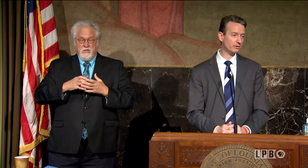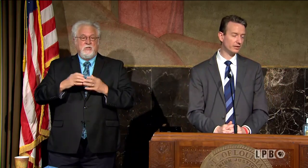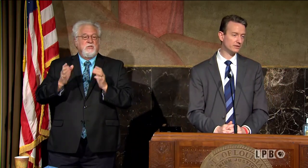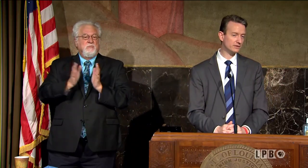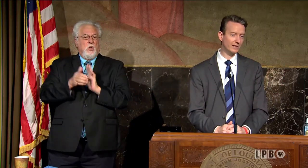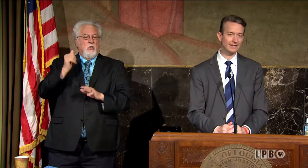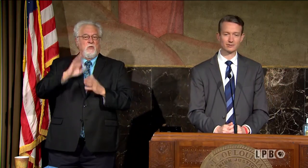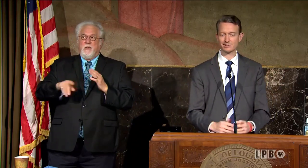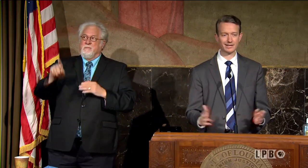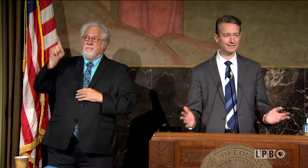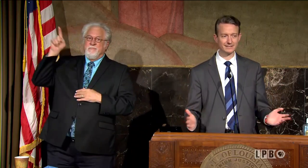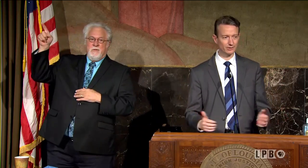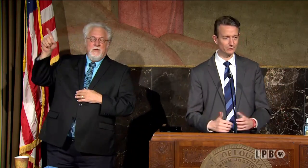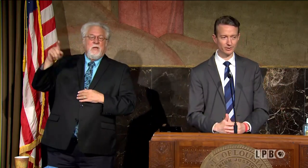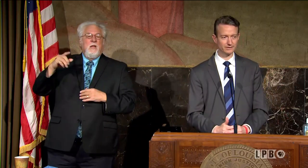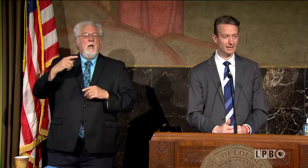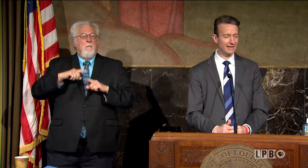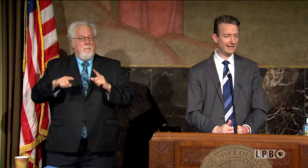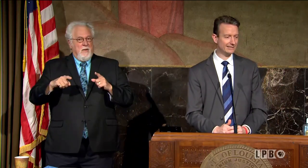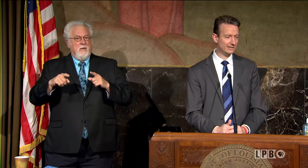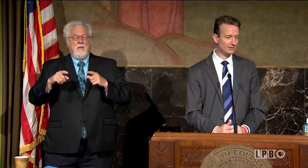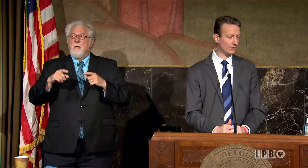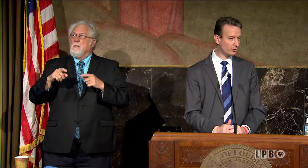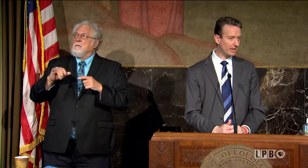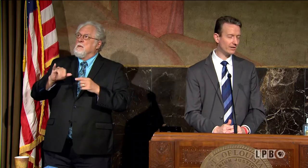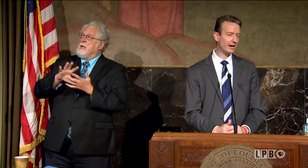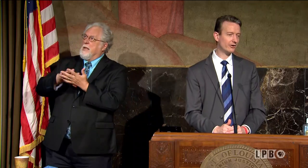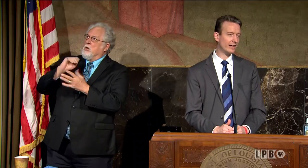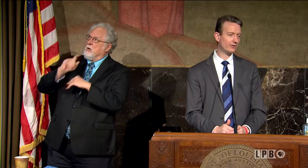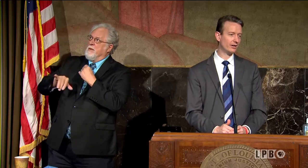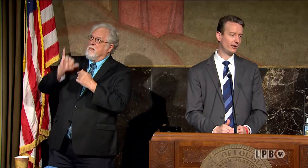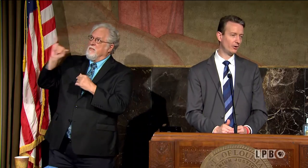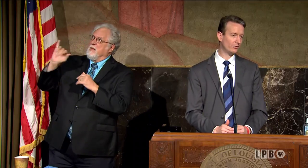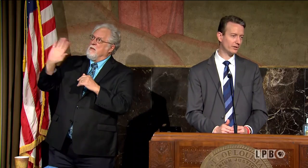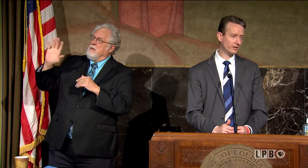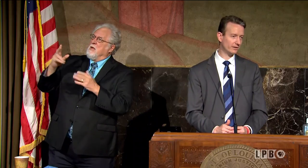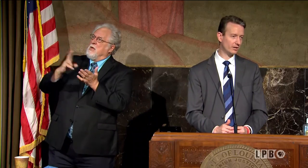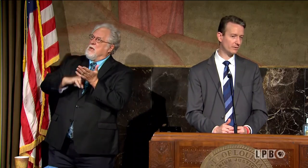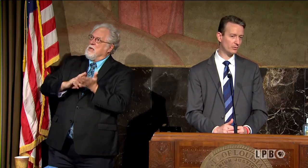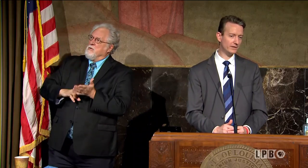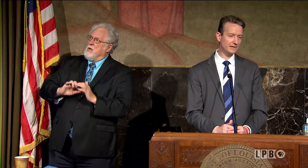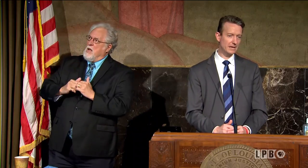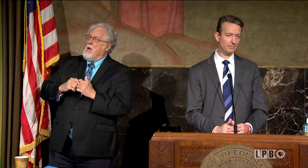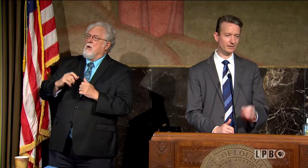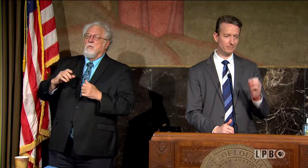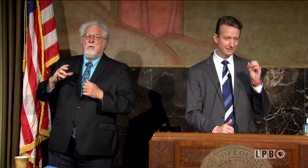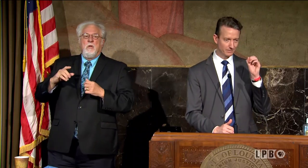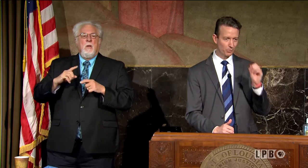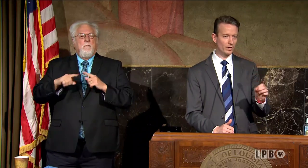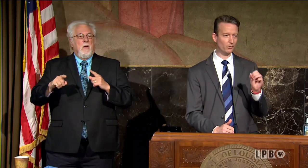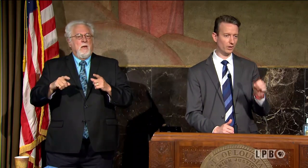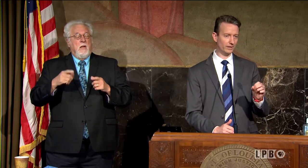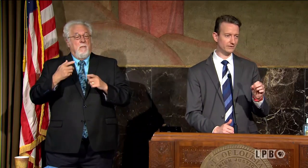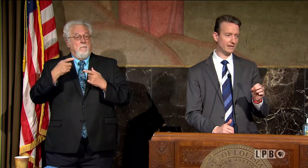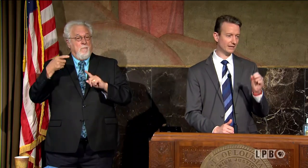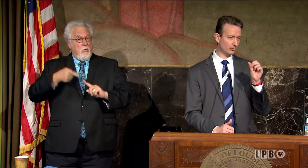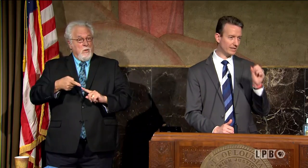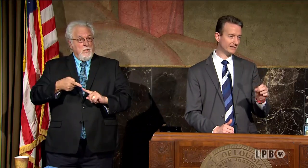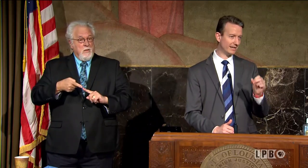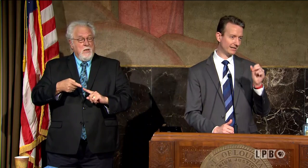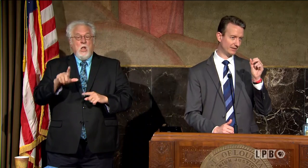other populations. So I think there's a lot of details for us to learn about and iron out over the coming weeks. But the basic point